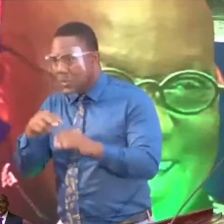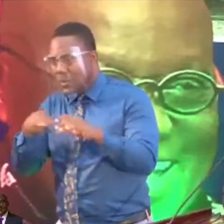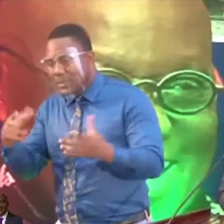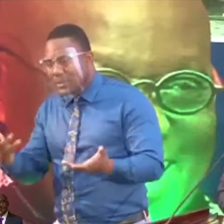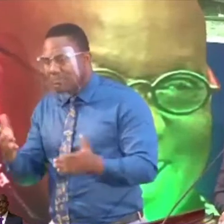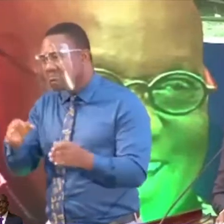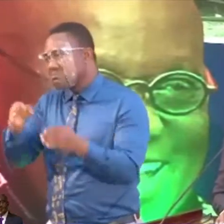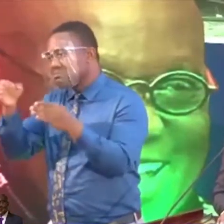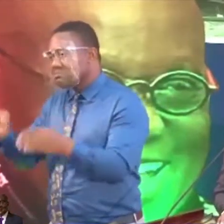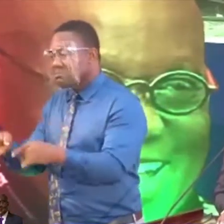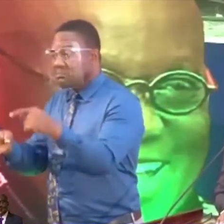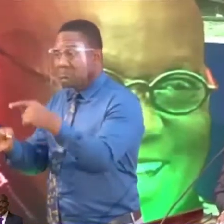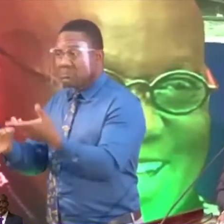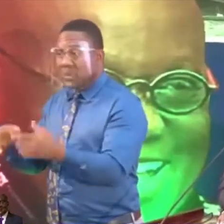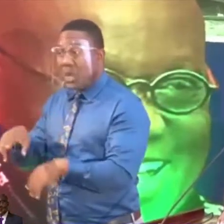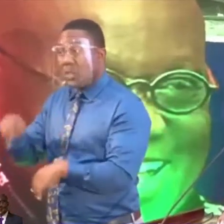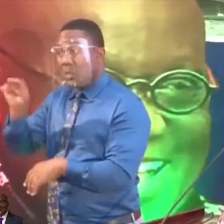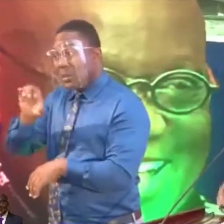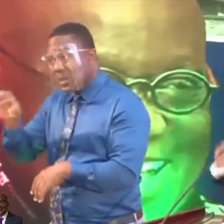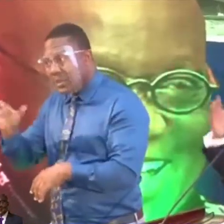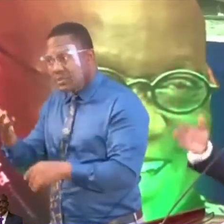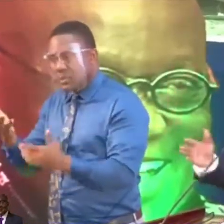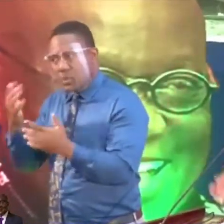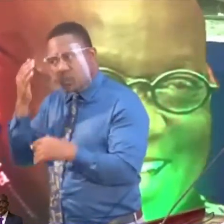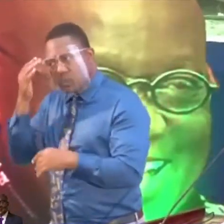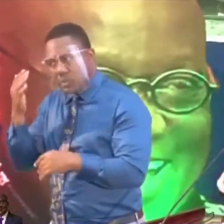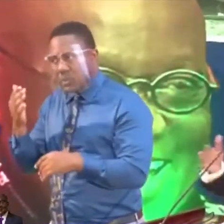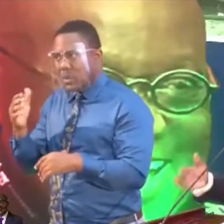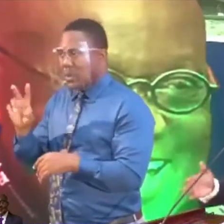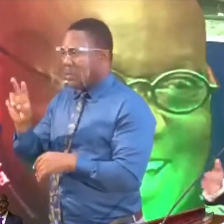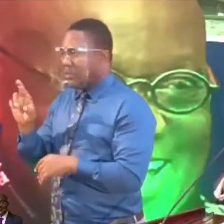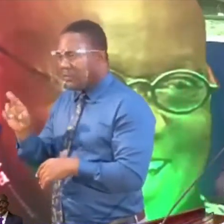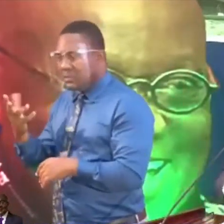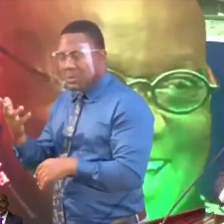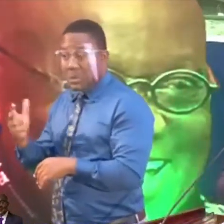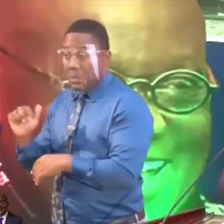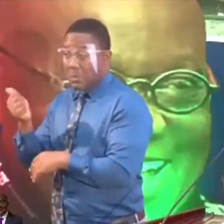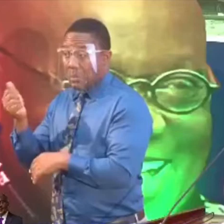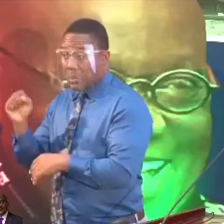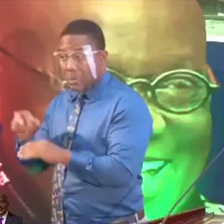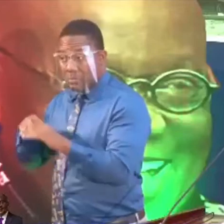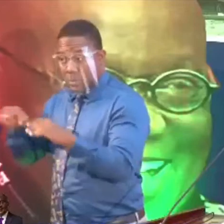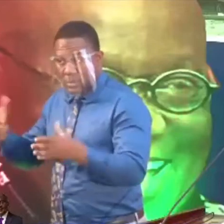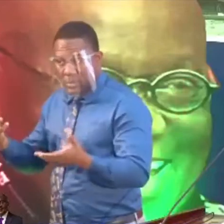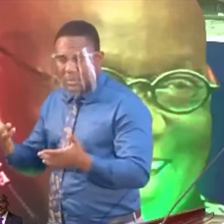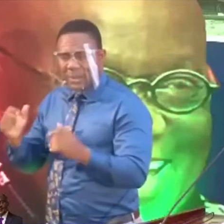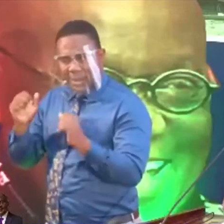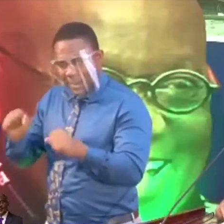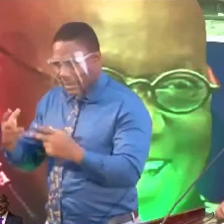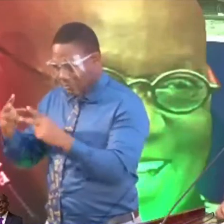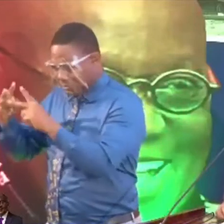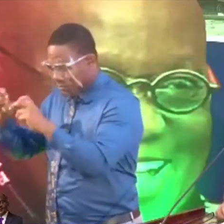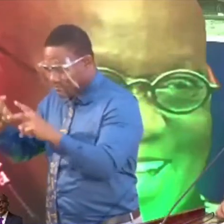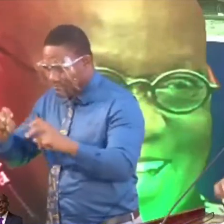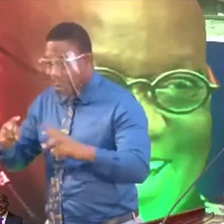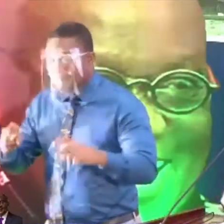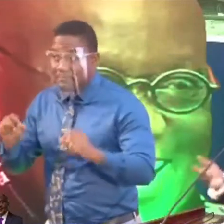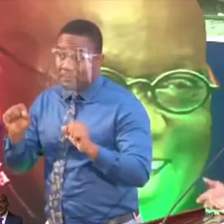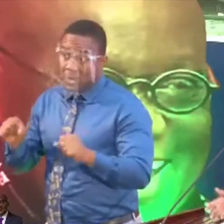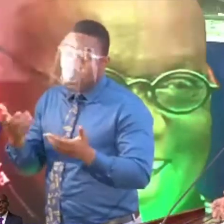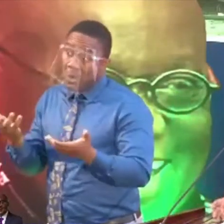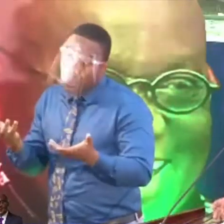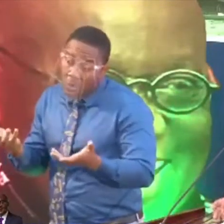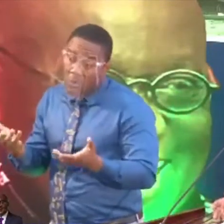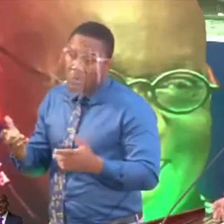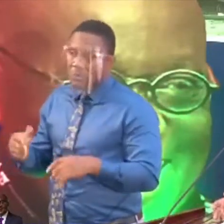what is happening in Northeast, or Volta, or Ashanti. You can search by that as well. Or you can go